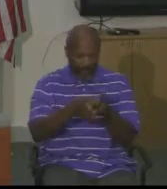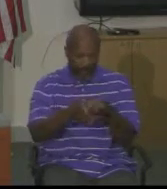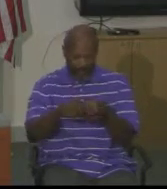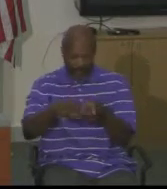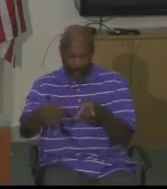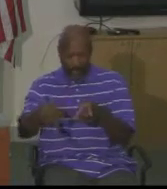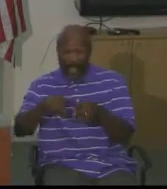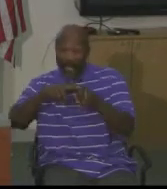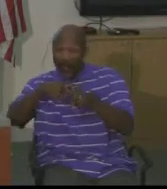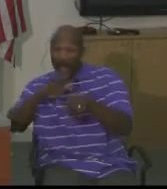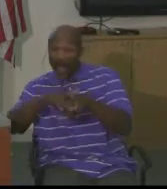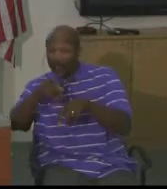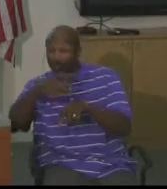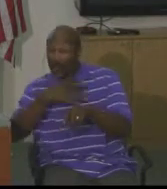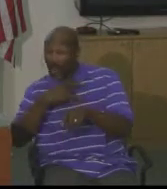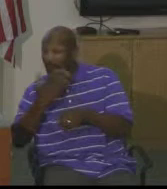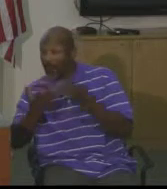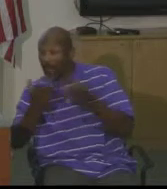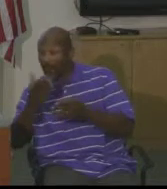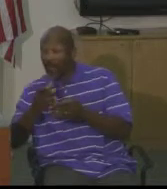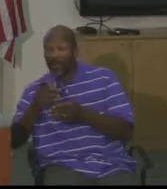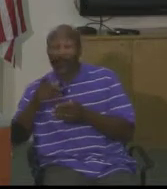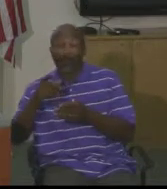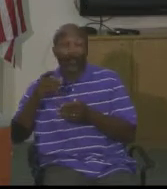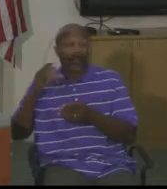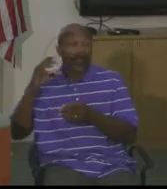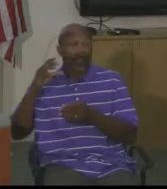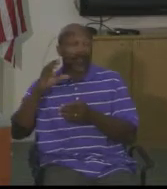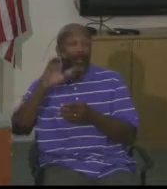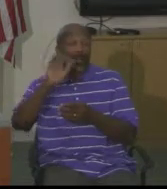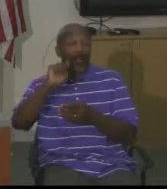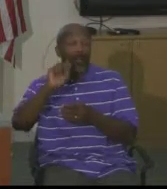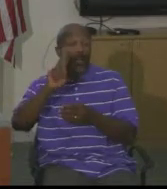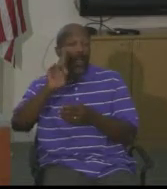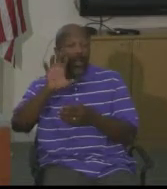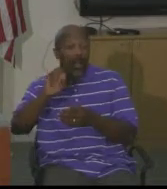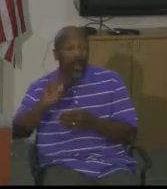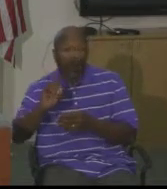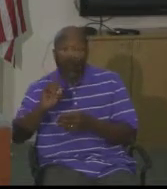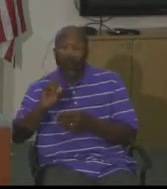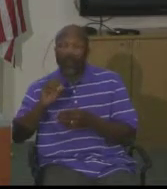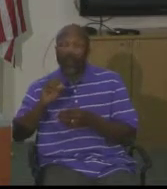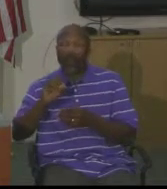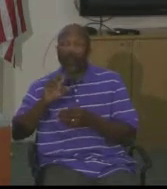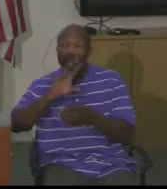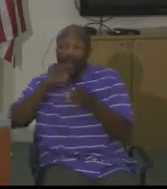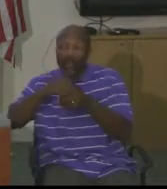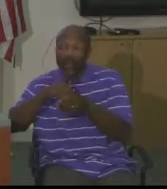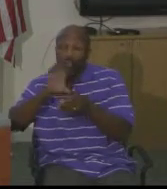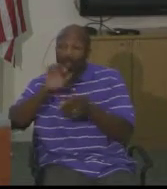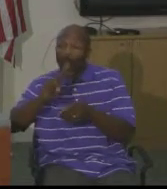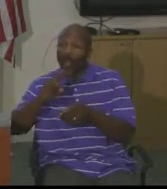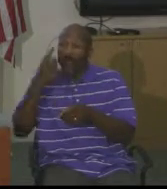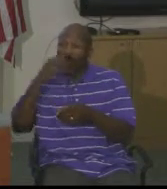And depending on whether you like the audio that was on board, a lot of times people don't like the included audio card.